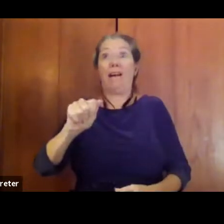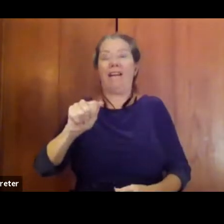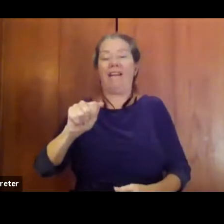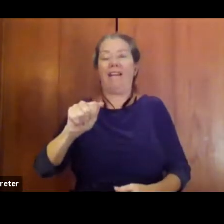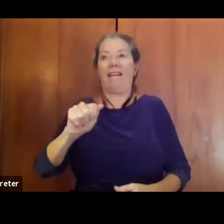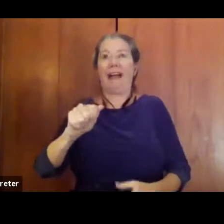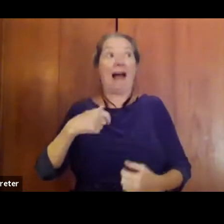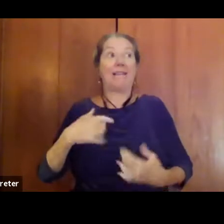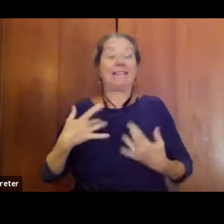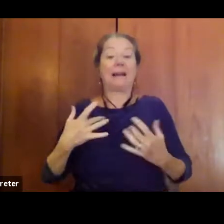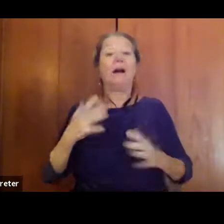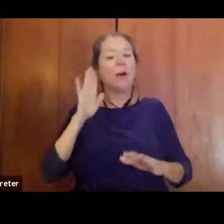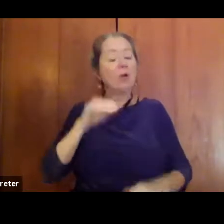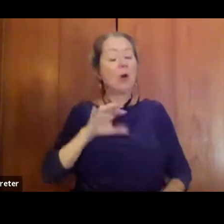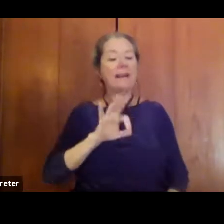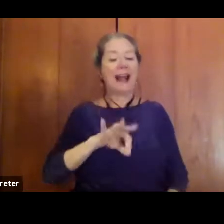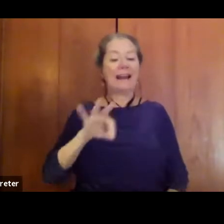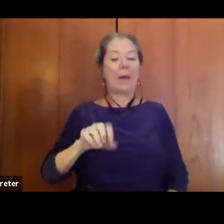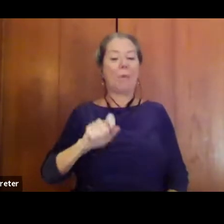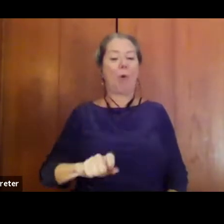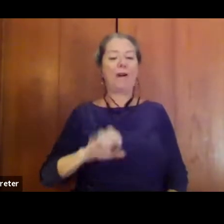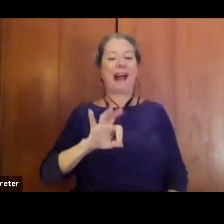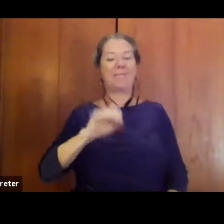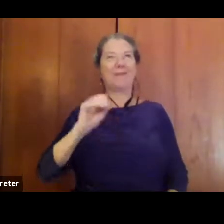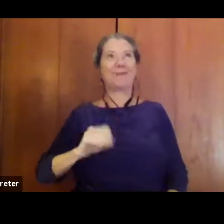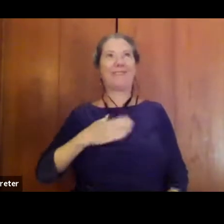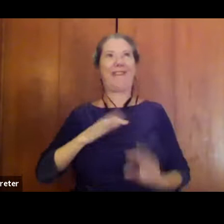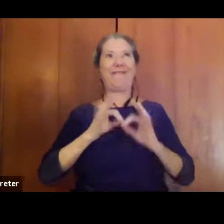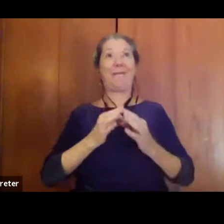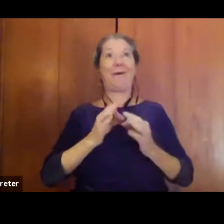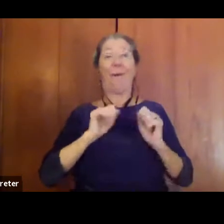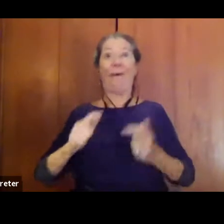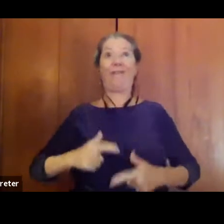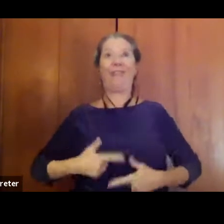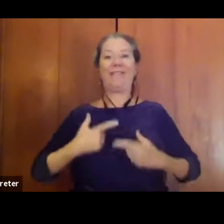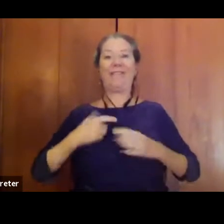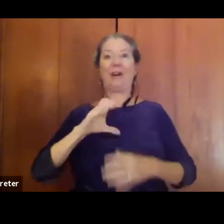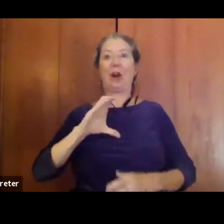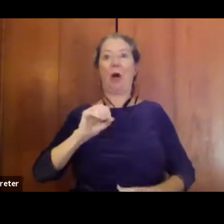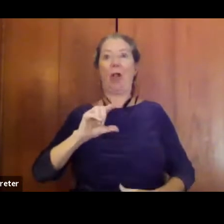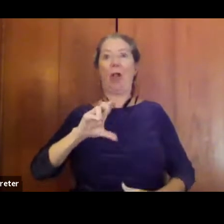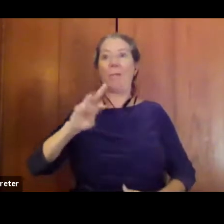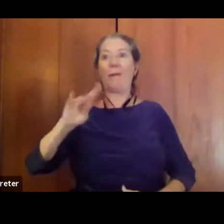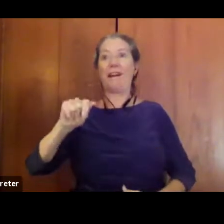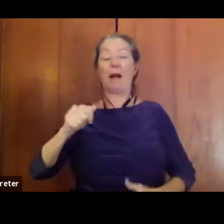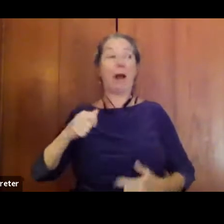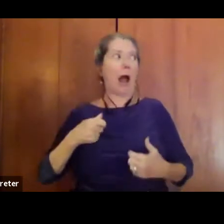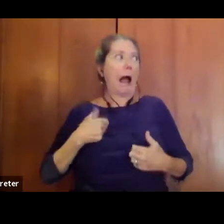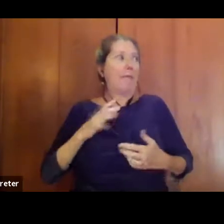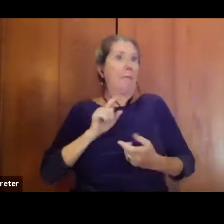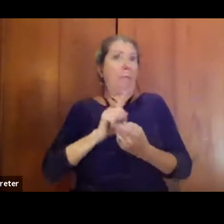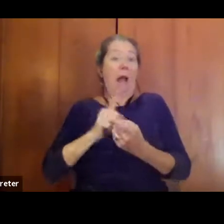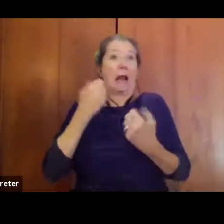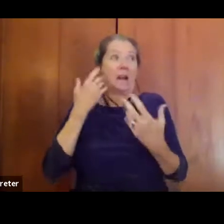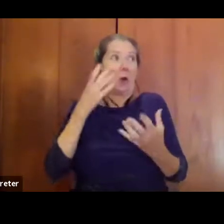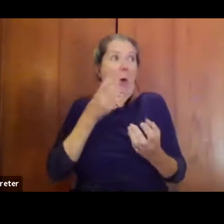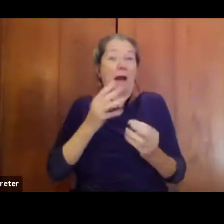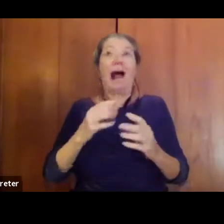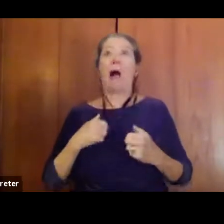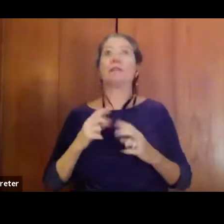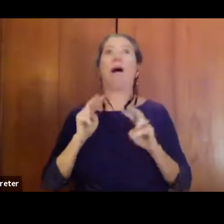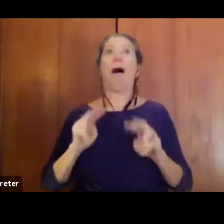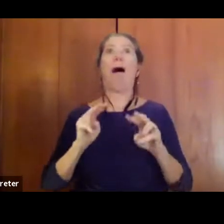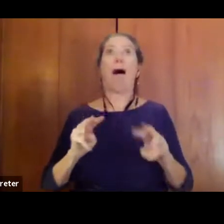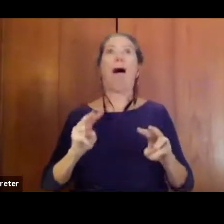99.9% of my family all resided in Colombia, and I didn't know any of them. So knowing I was going to get a chance to play with cousins, meet aunts